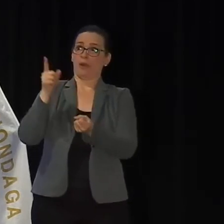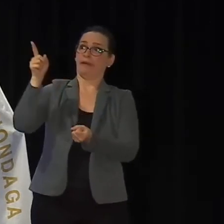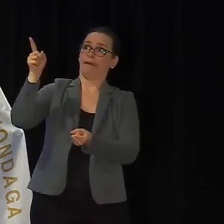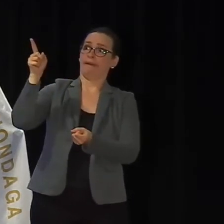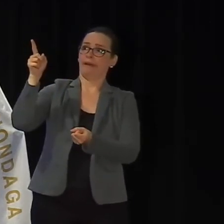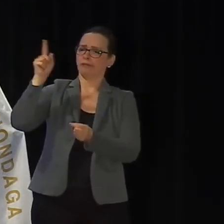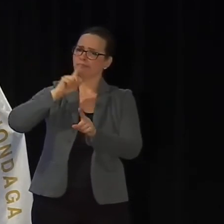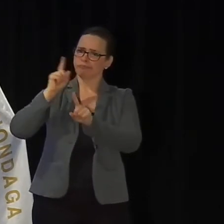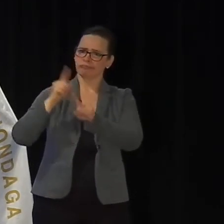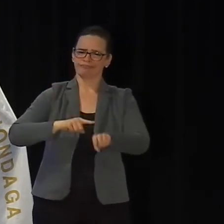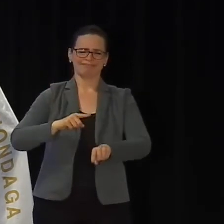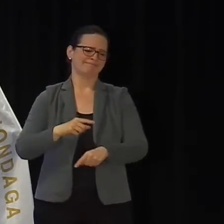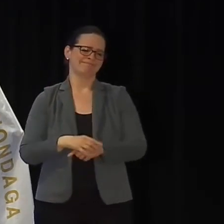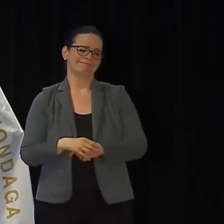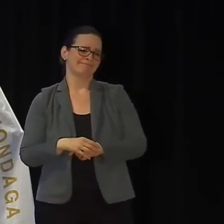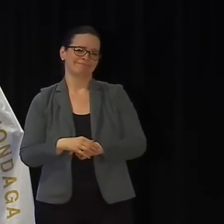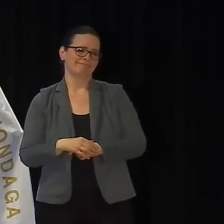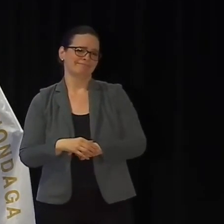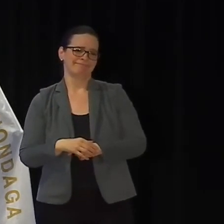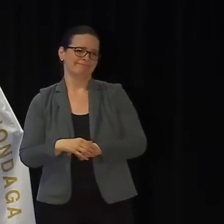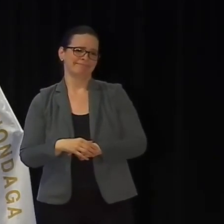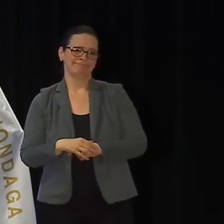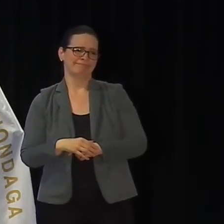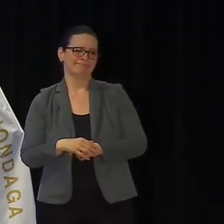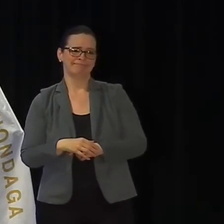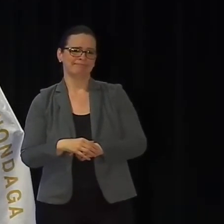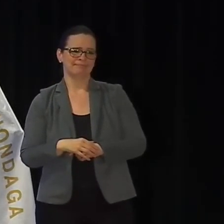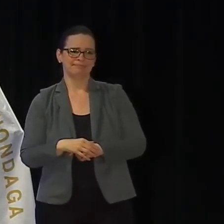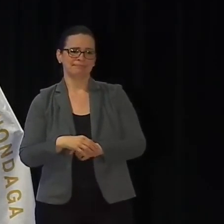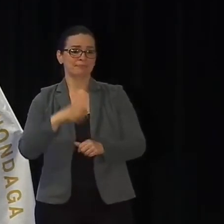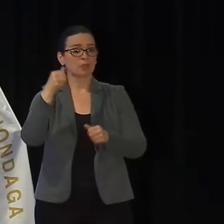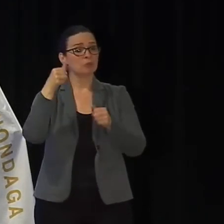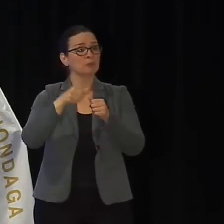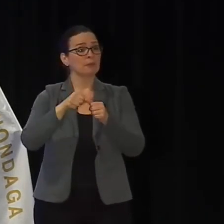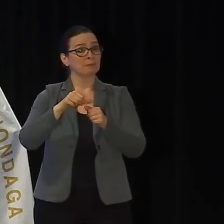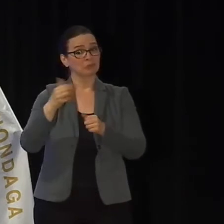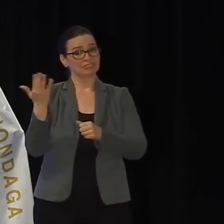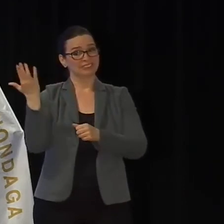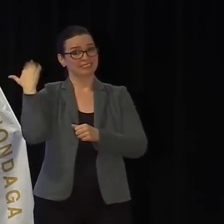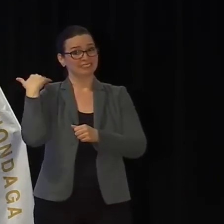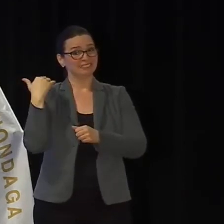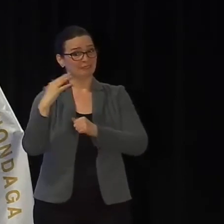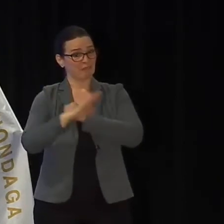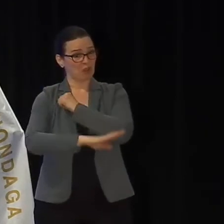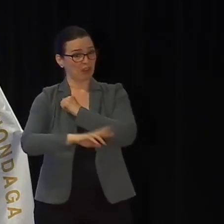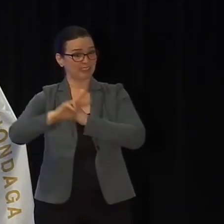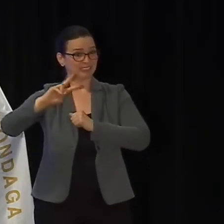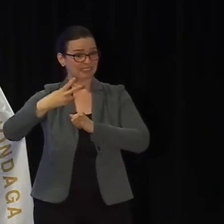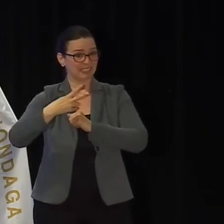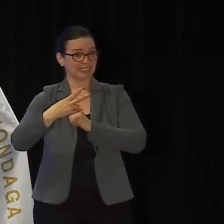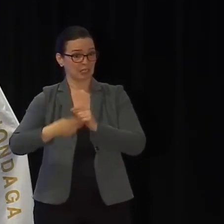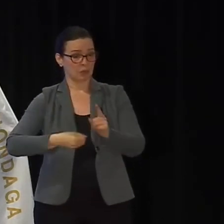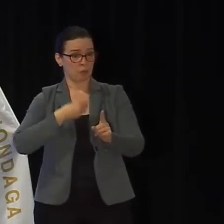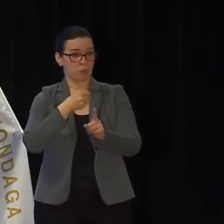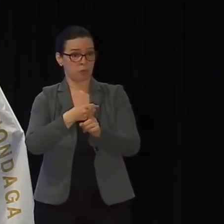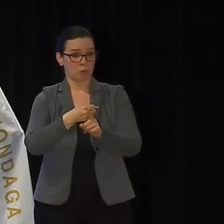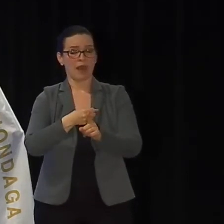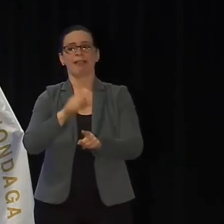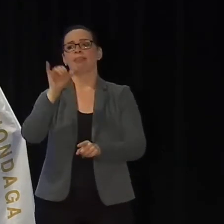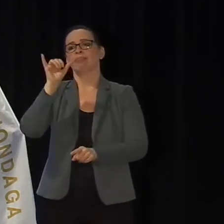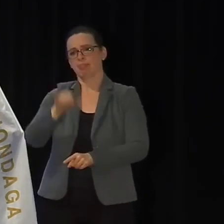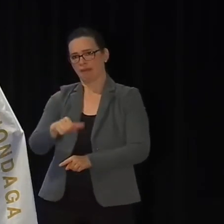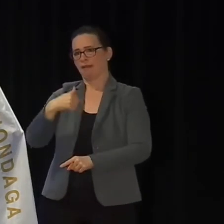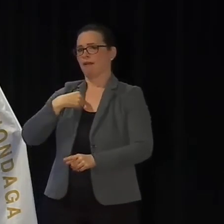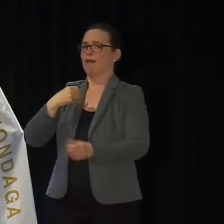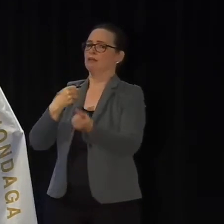into the second wave, I personally supported a curfew. There is no data to suggest